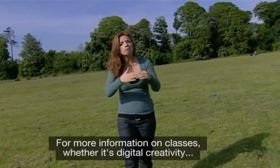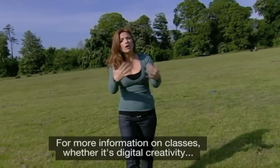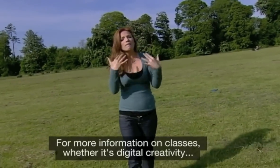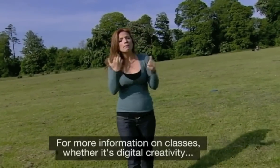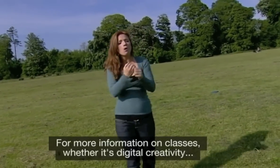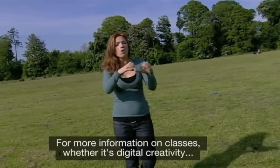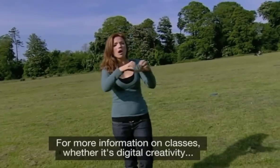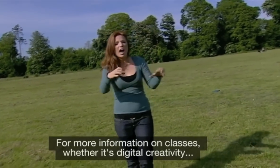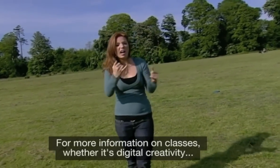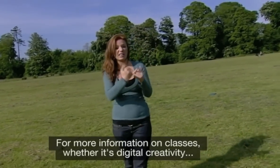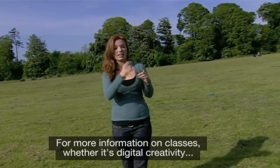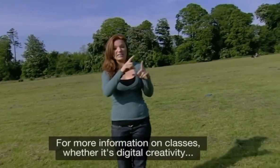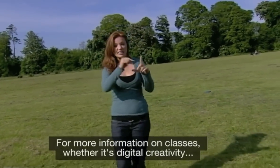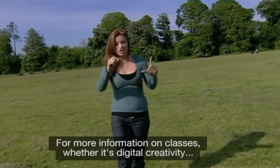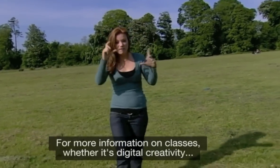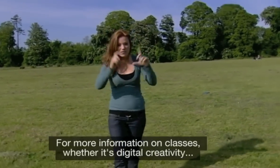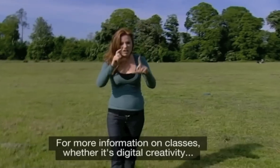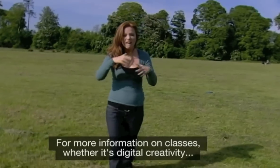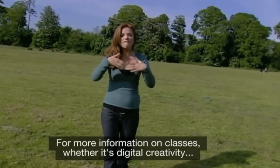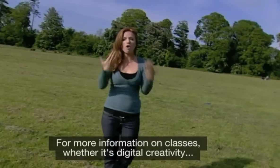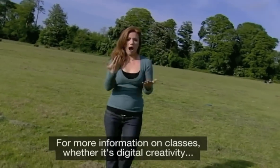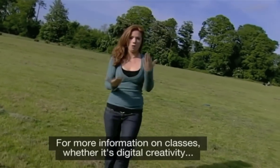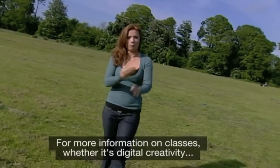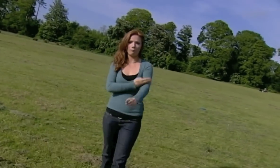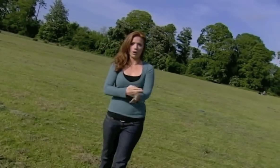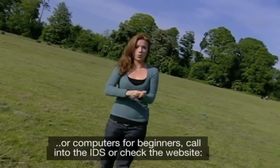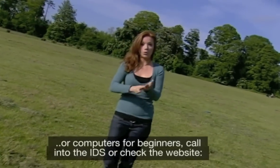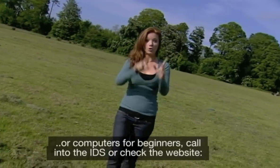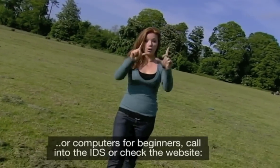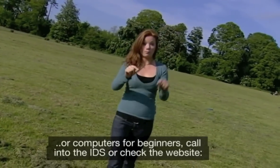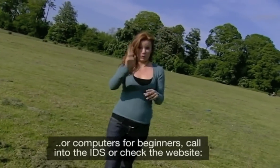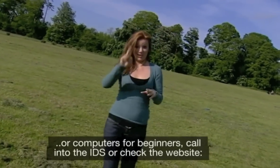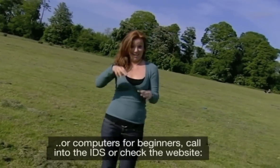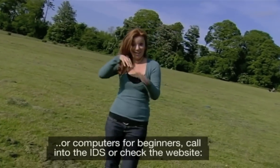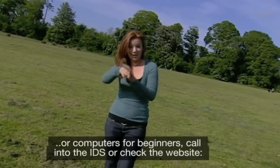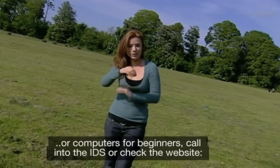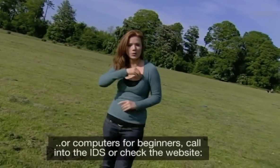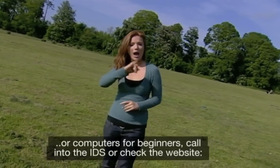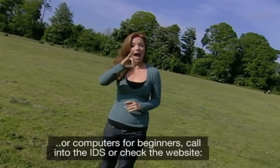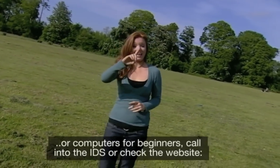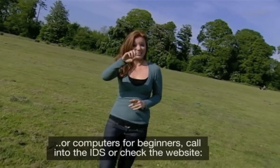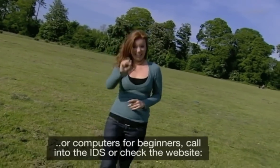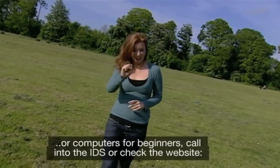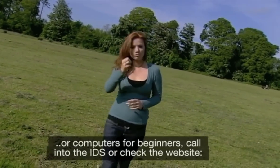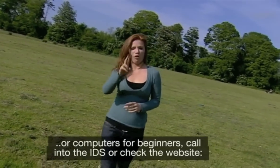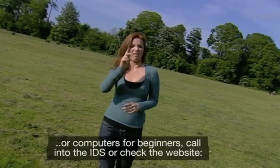For more information on classes, whether it's digital creativity or computers for beginners, call into the IDS or check the